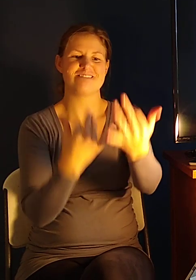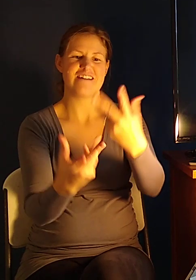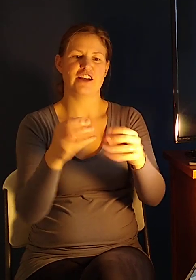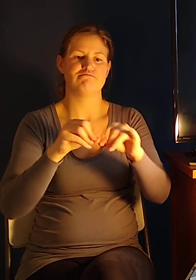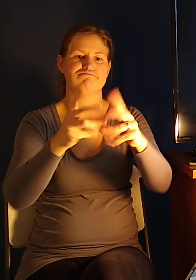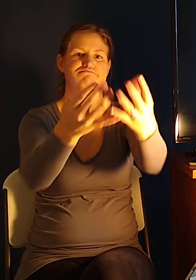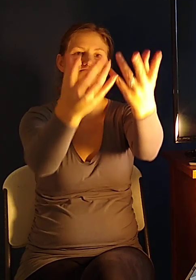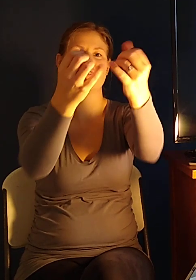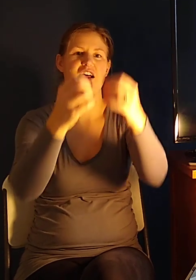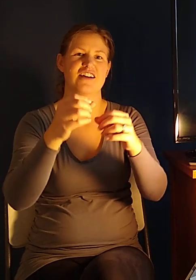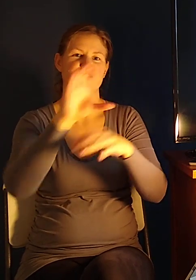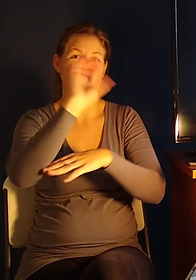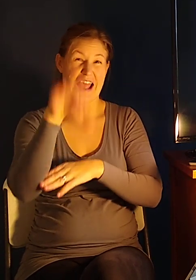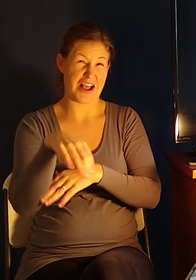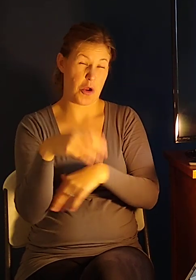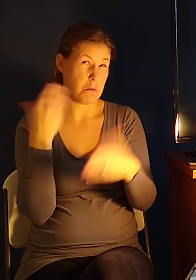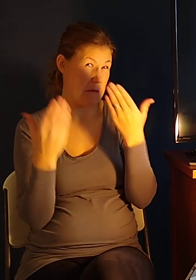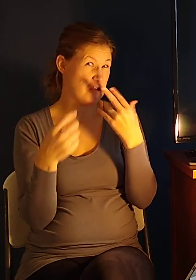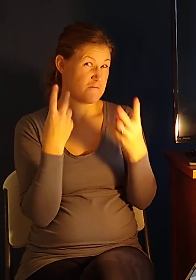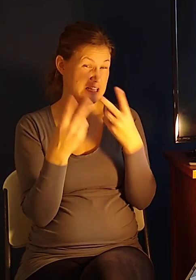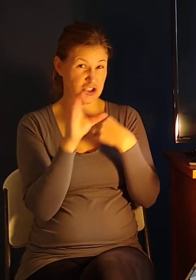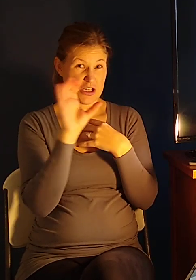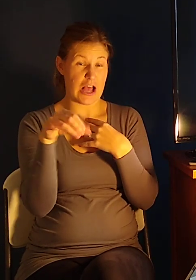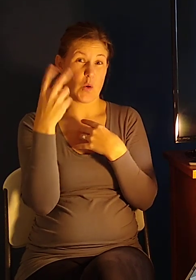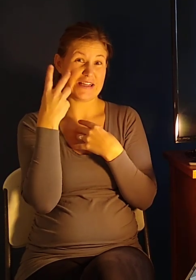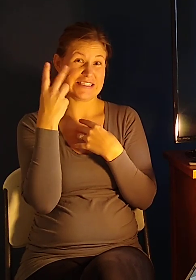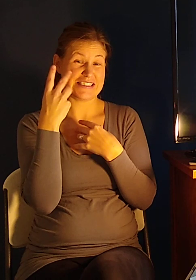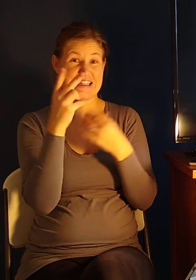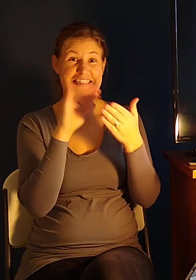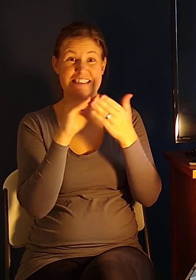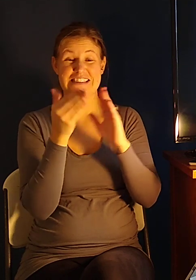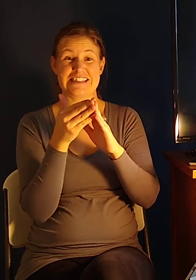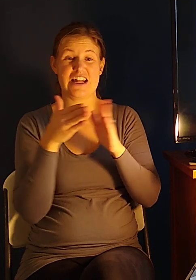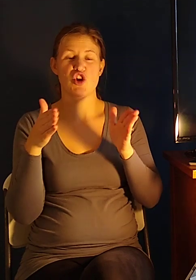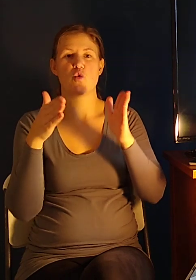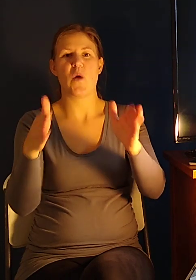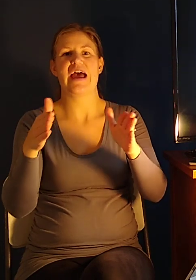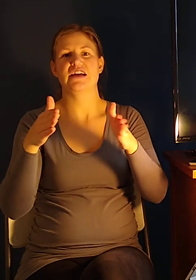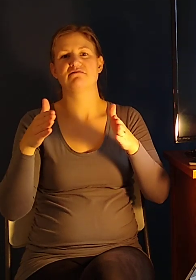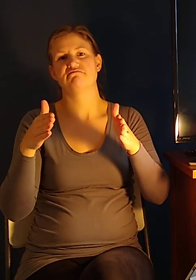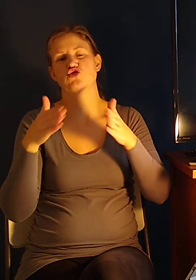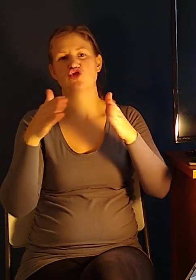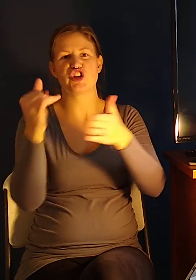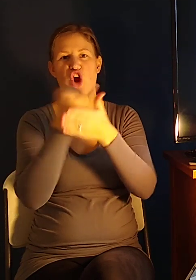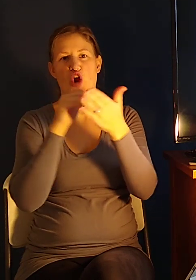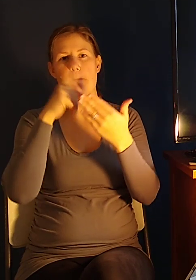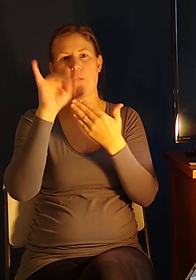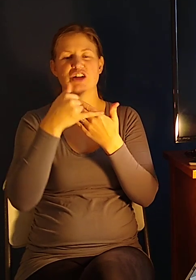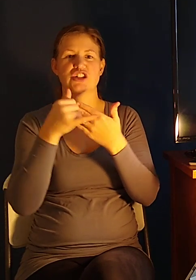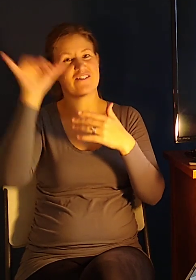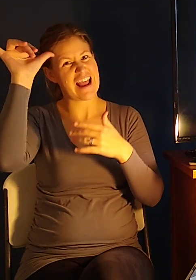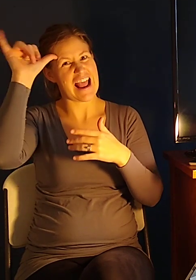And you've also probably been to Chicago and seen the citywide street art project of sculptural cows painted